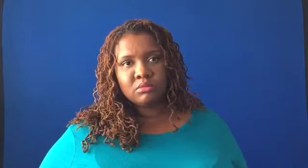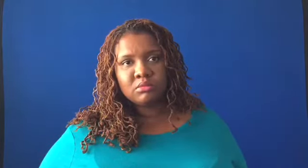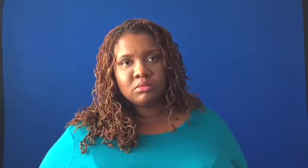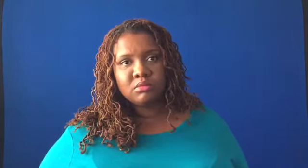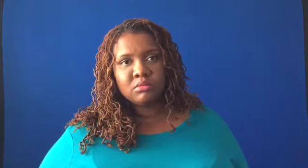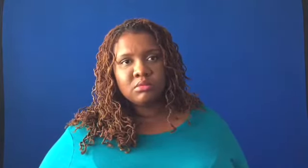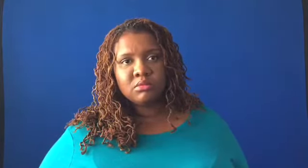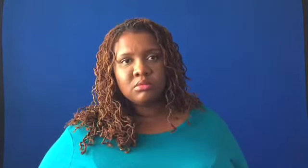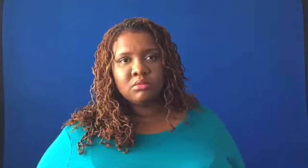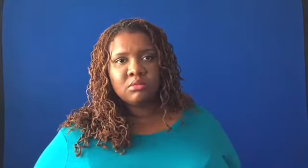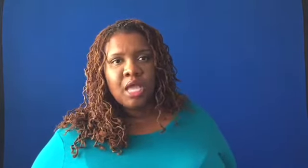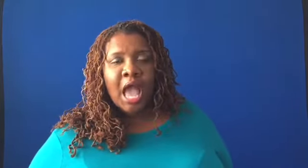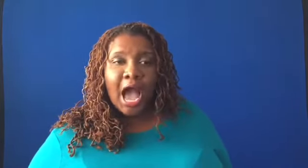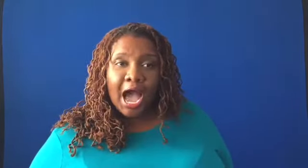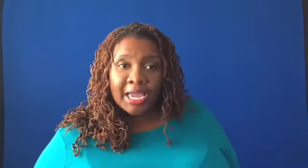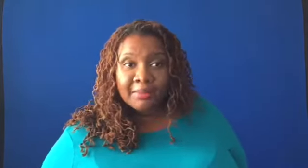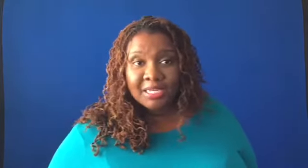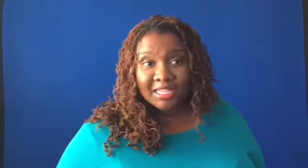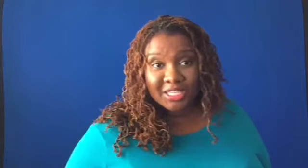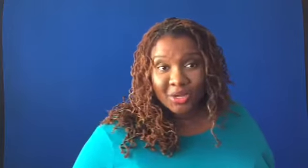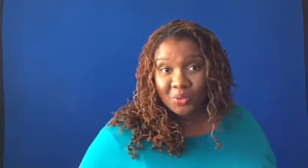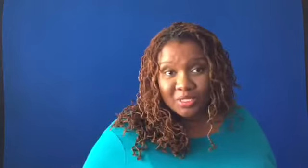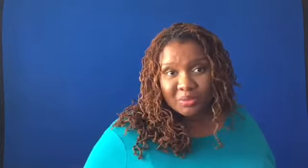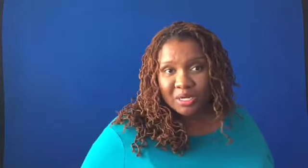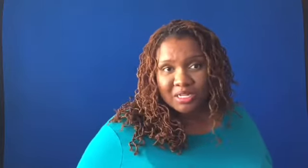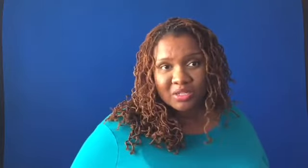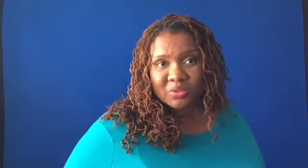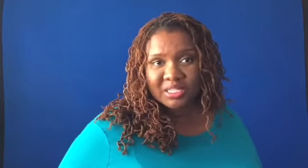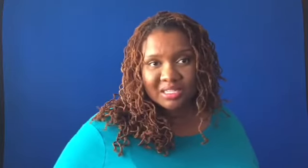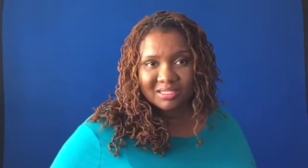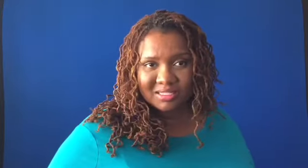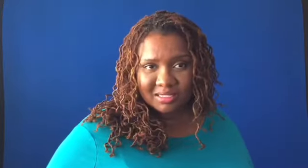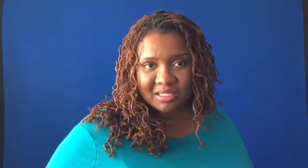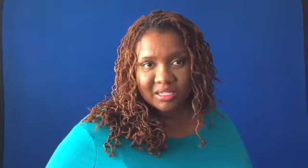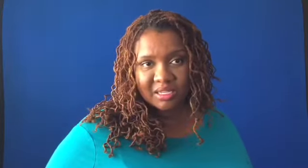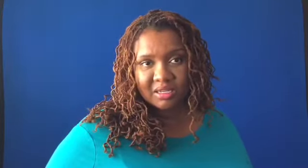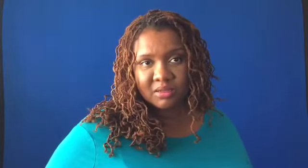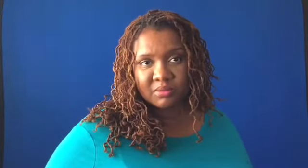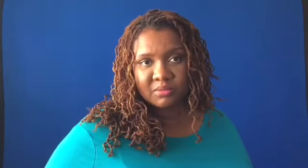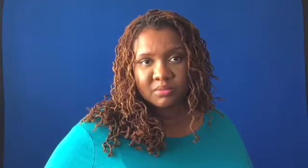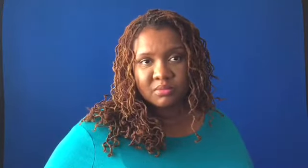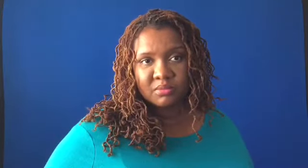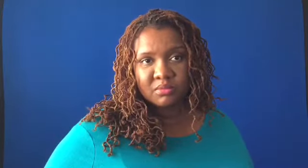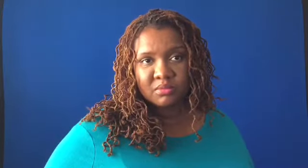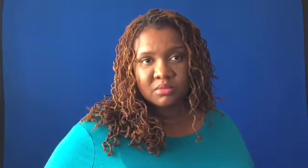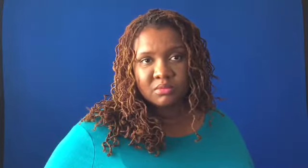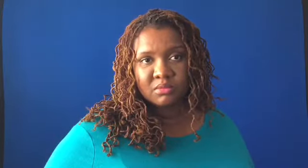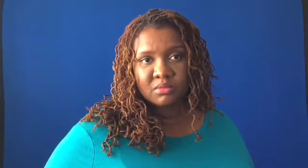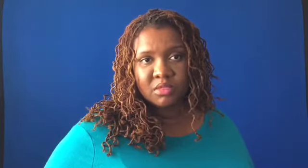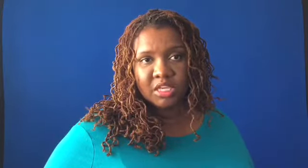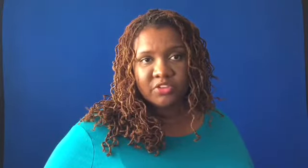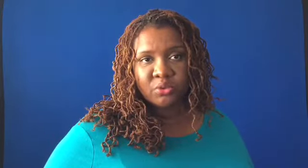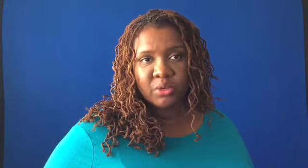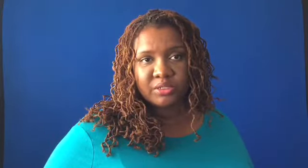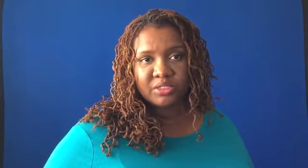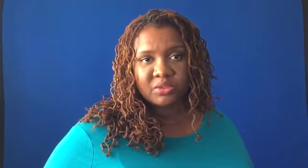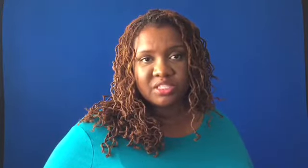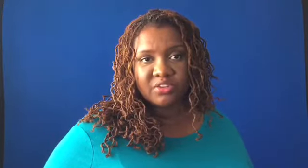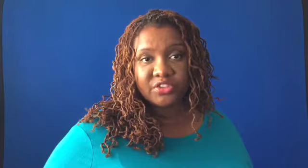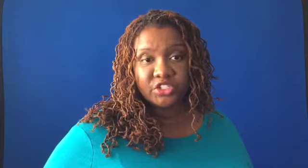willing to live with. I am not the only one losing a sister here. If you weren't so selfish, you